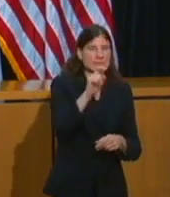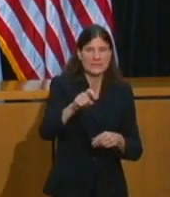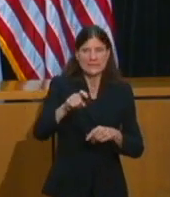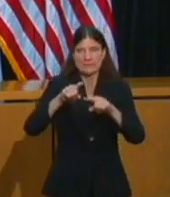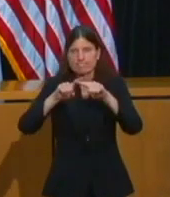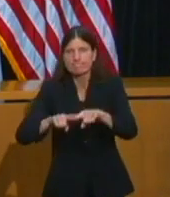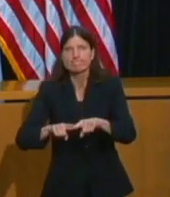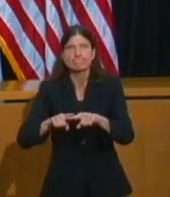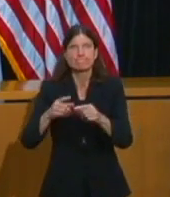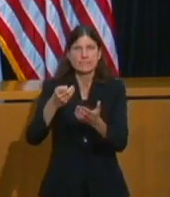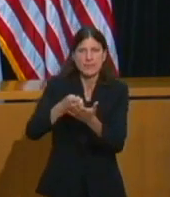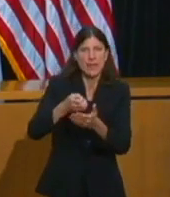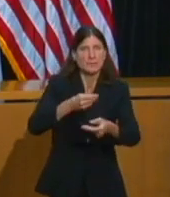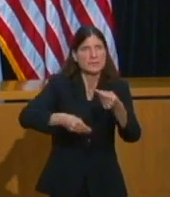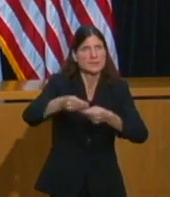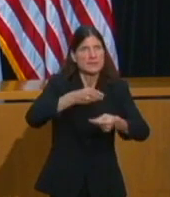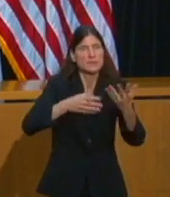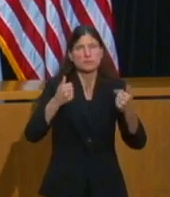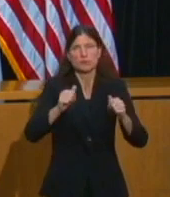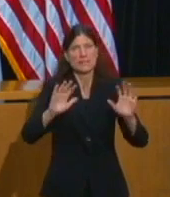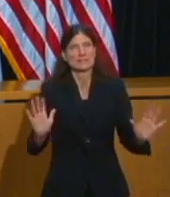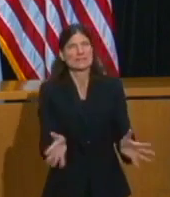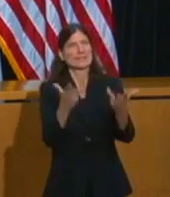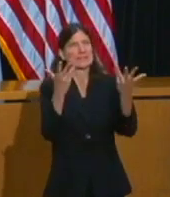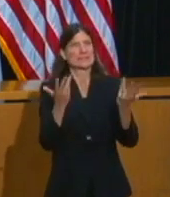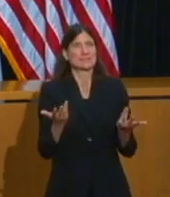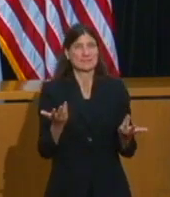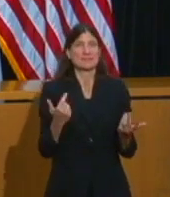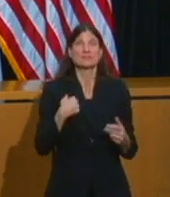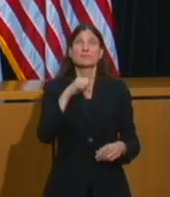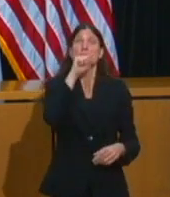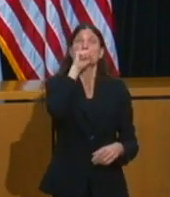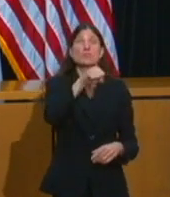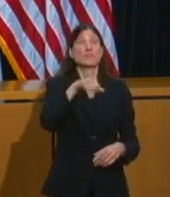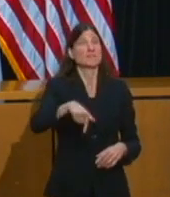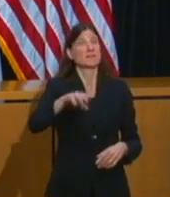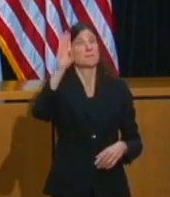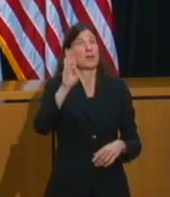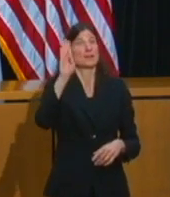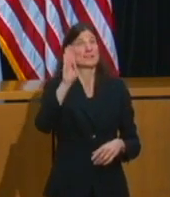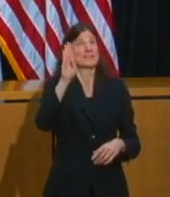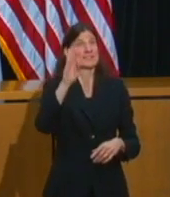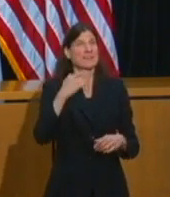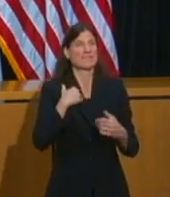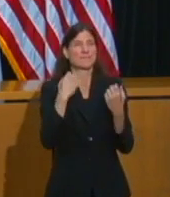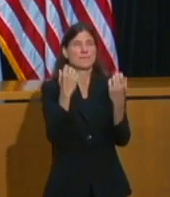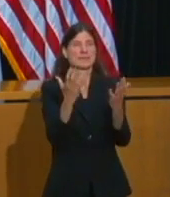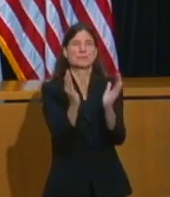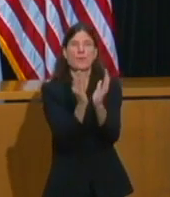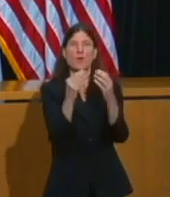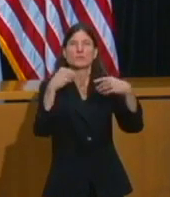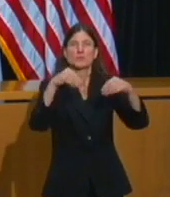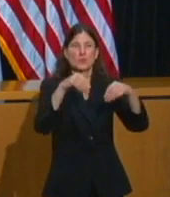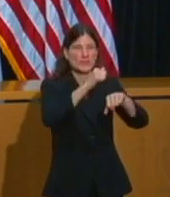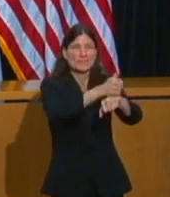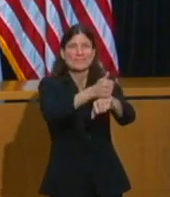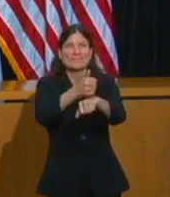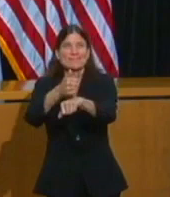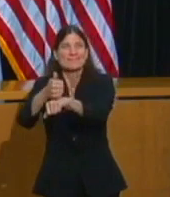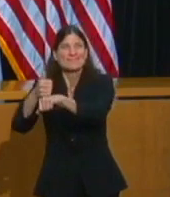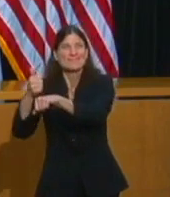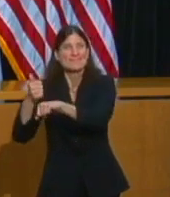much in our communities. And we'll work together with each and every one of our partners at the local level in